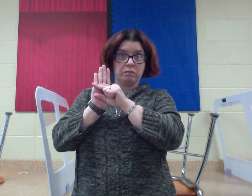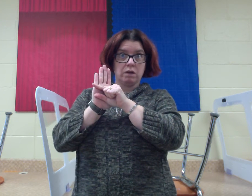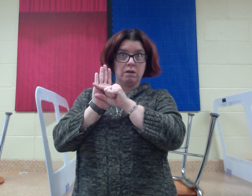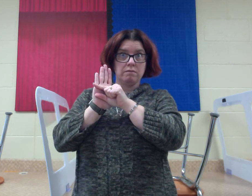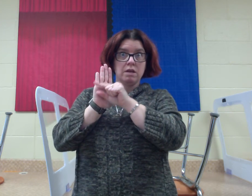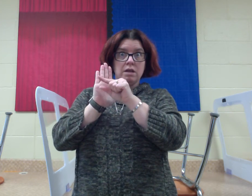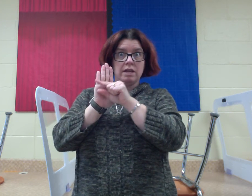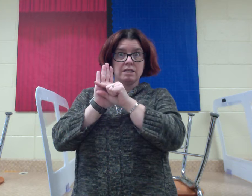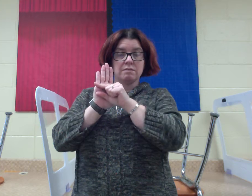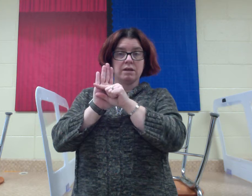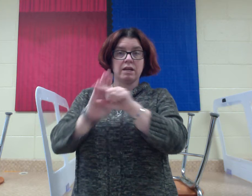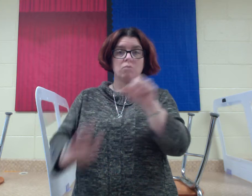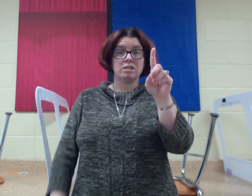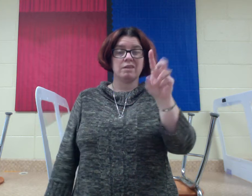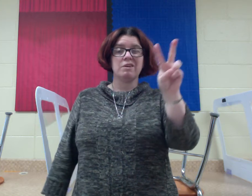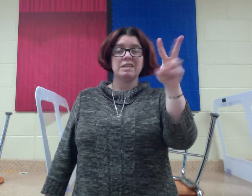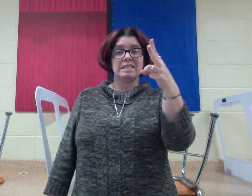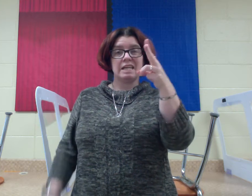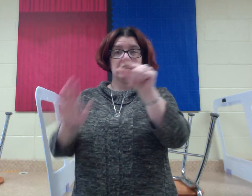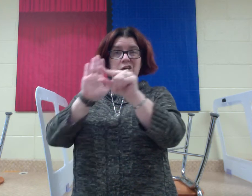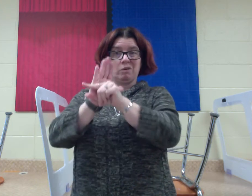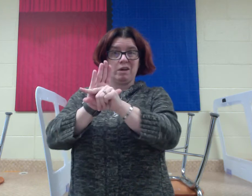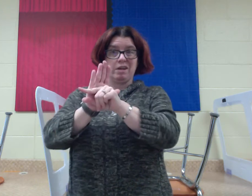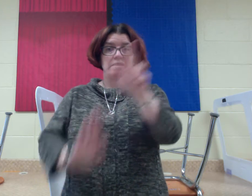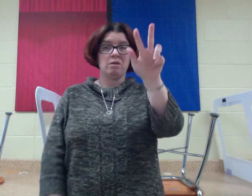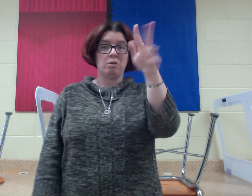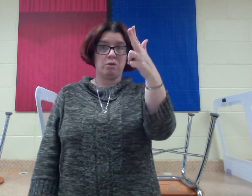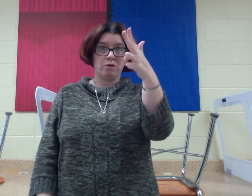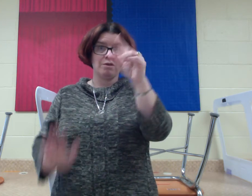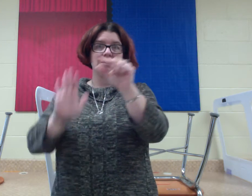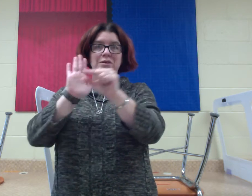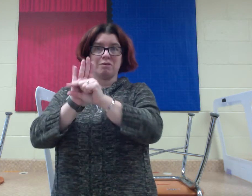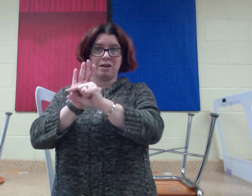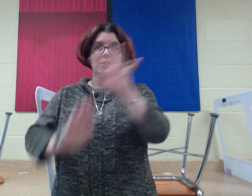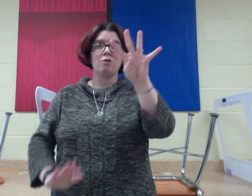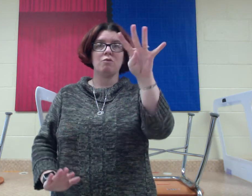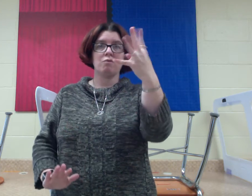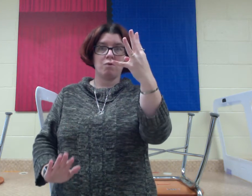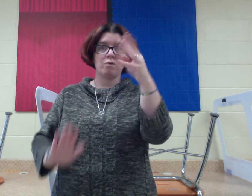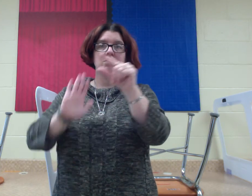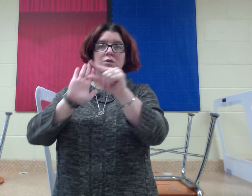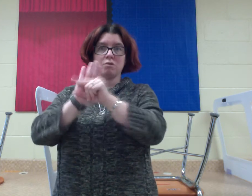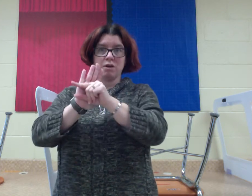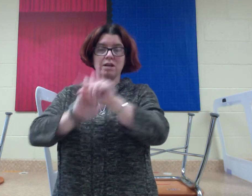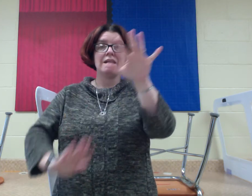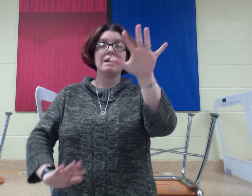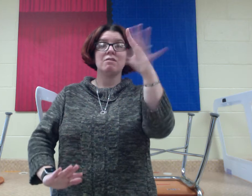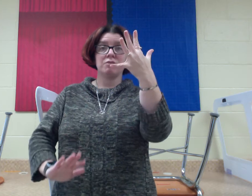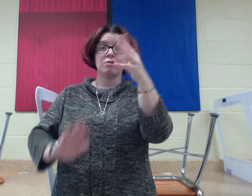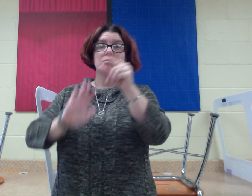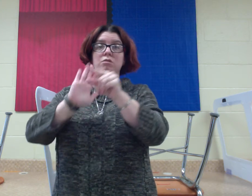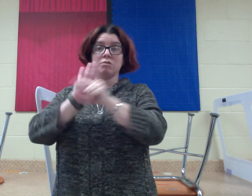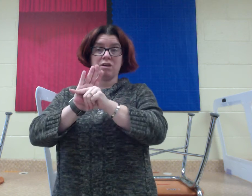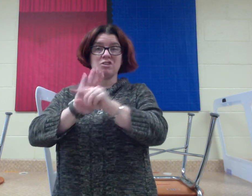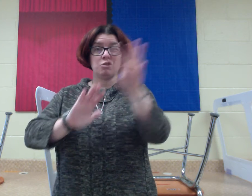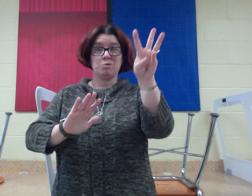Okay? It hits in my hand one time. Second grade. Third grade. Fourth grade. Fifth grade. See what I'm doing?